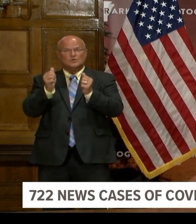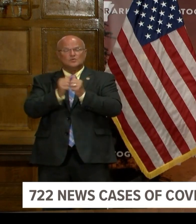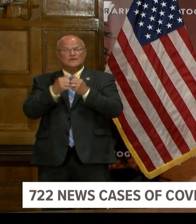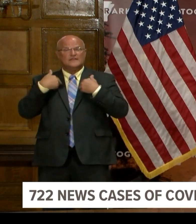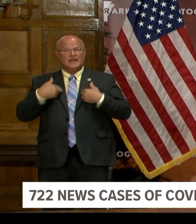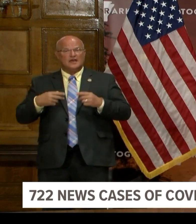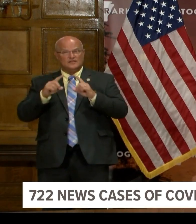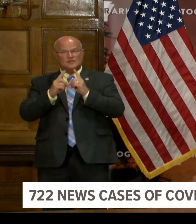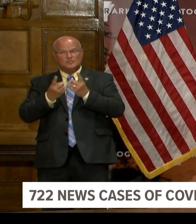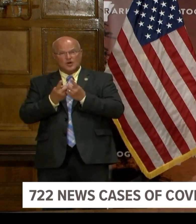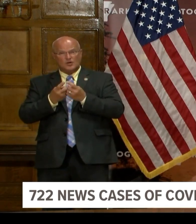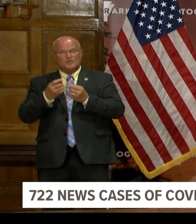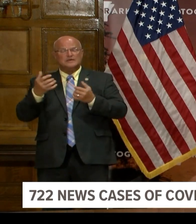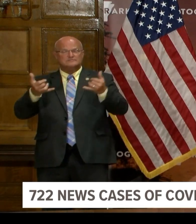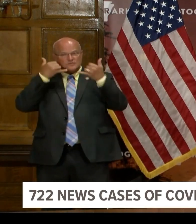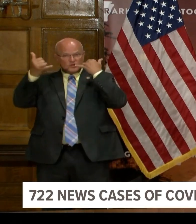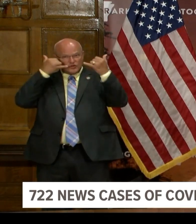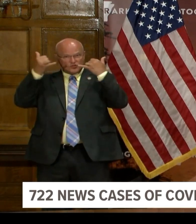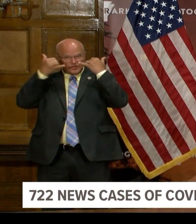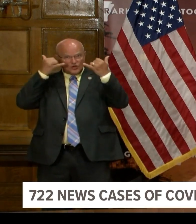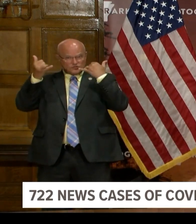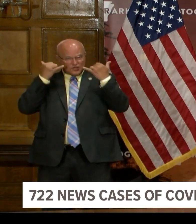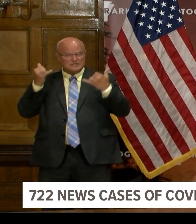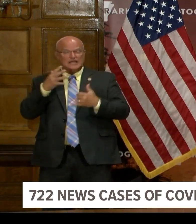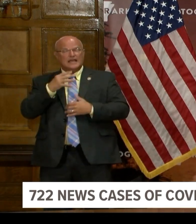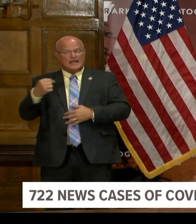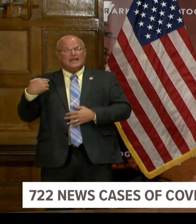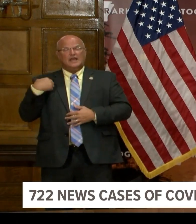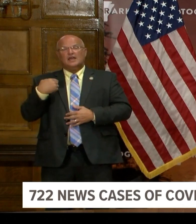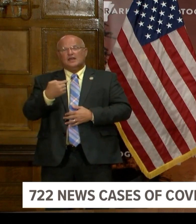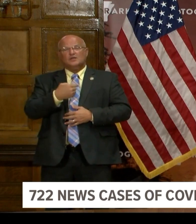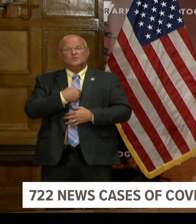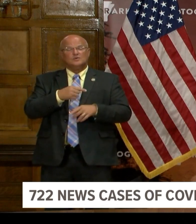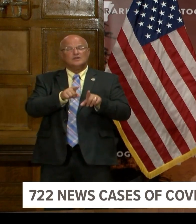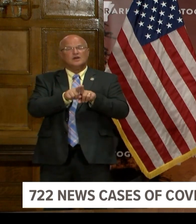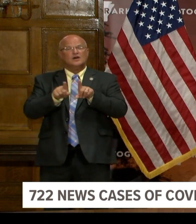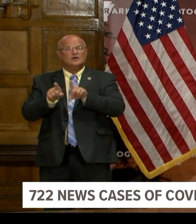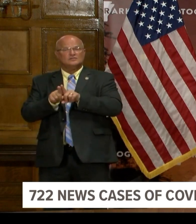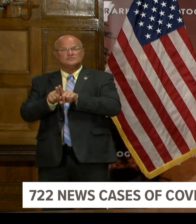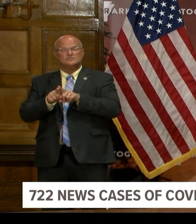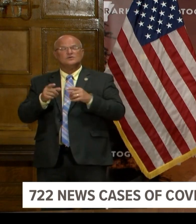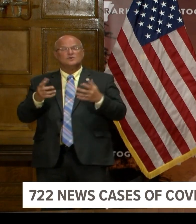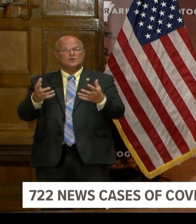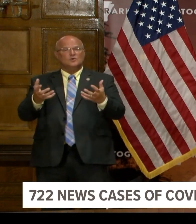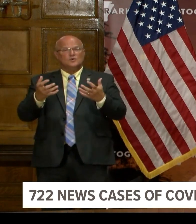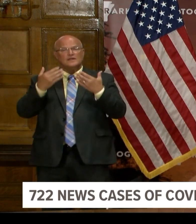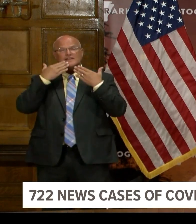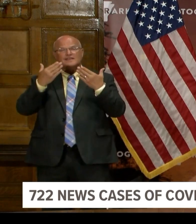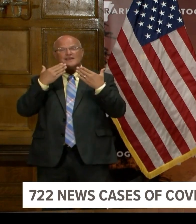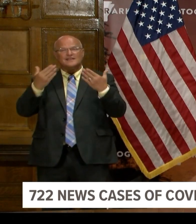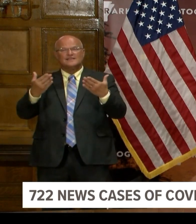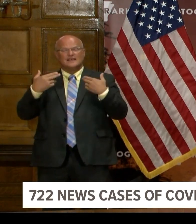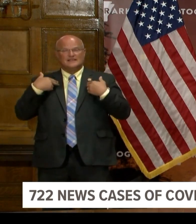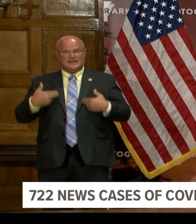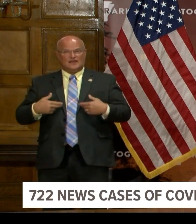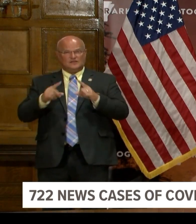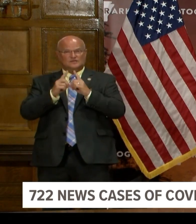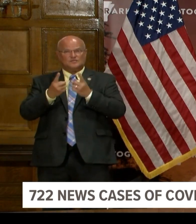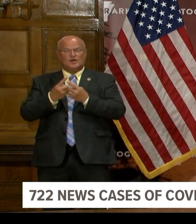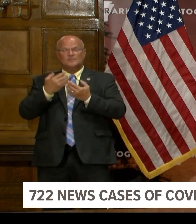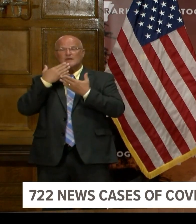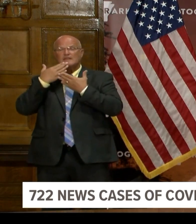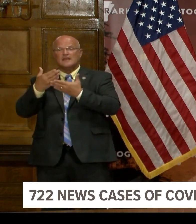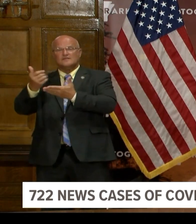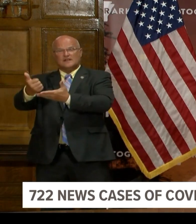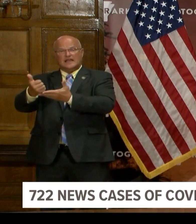Center taking calls. And we also want to thank them for their help and assistance